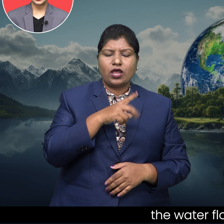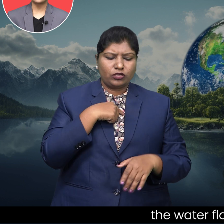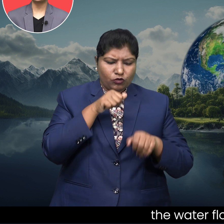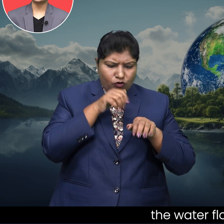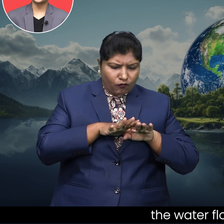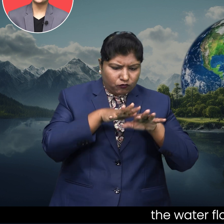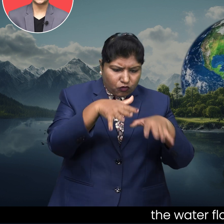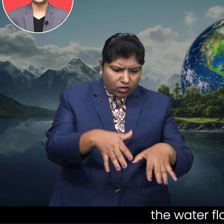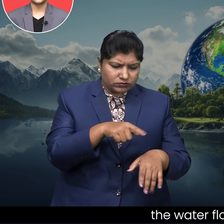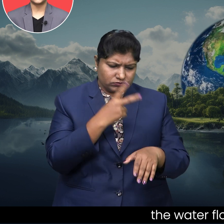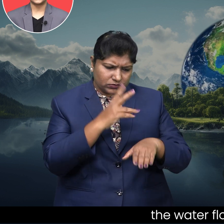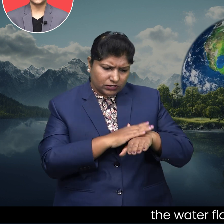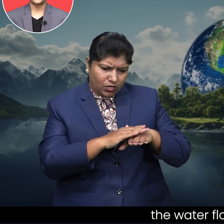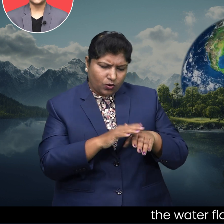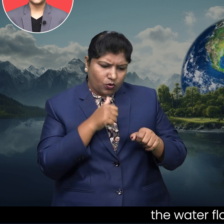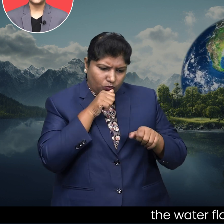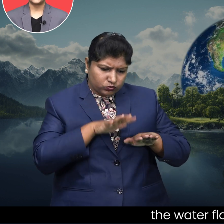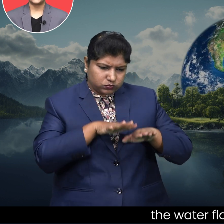flows out of the trays.